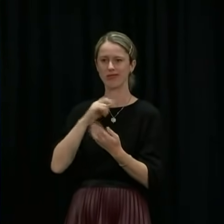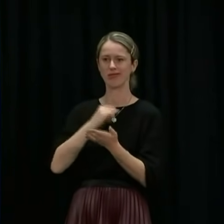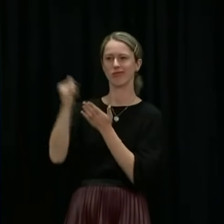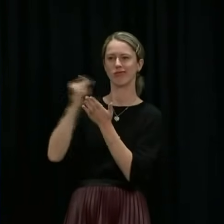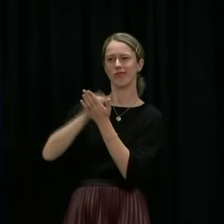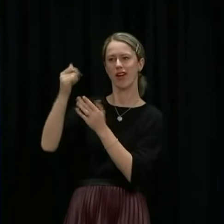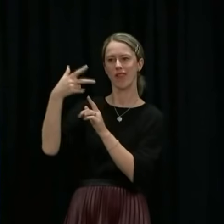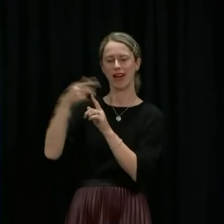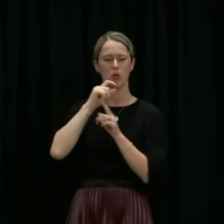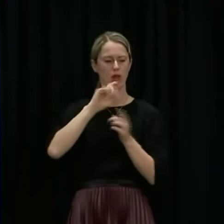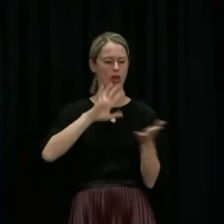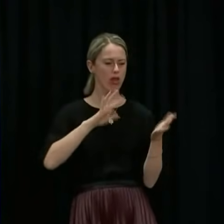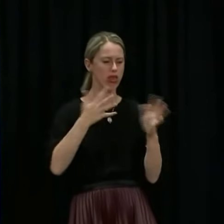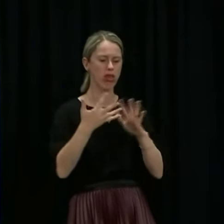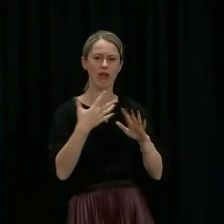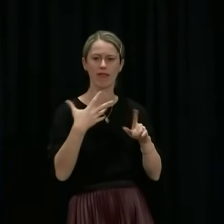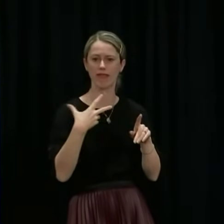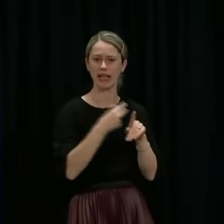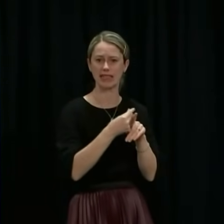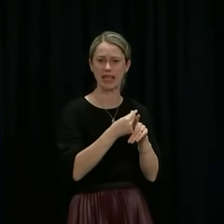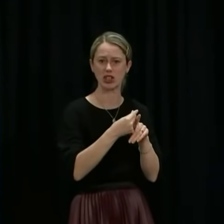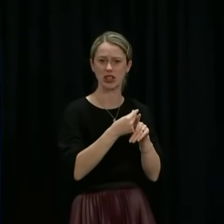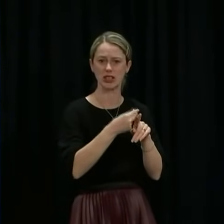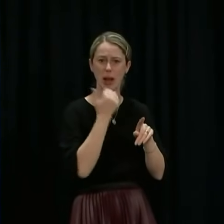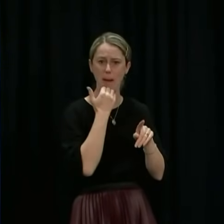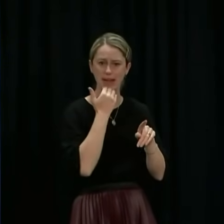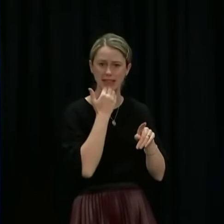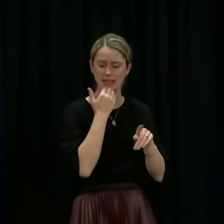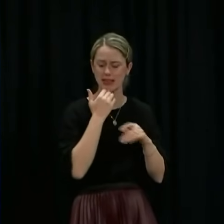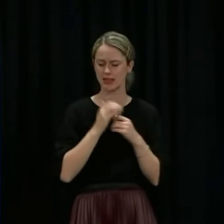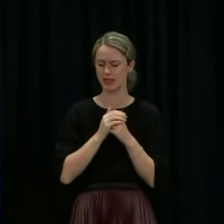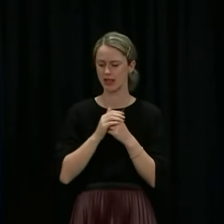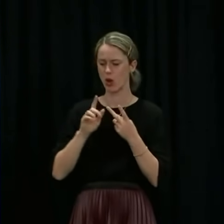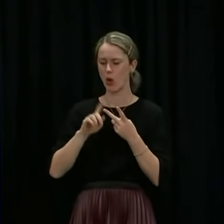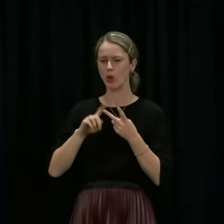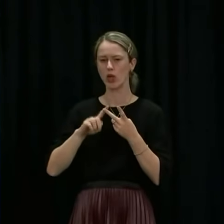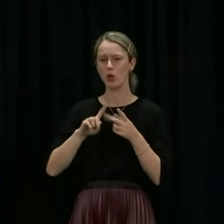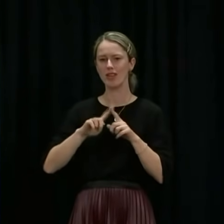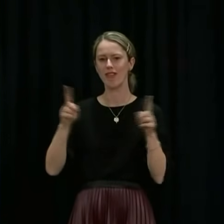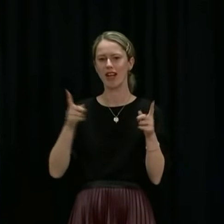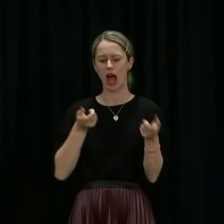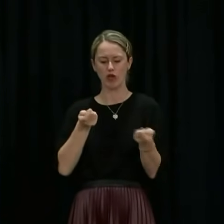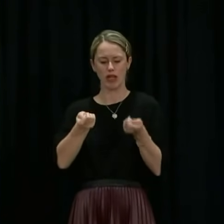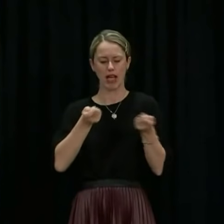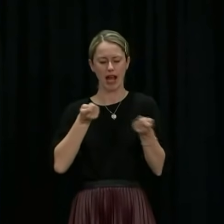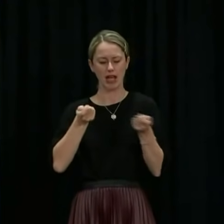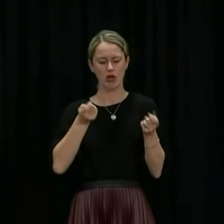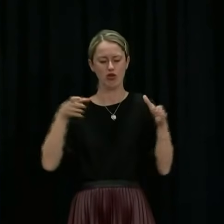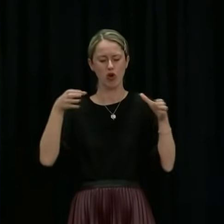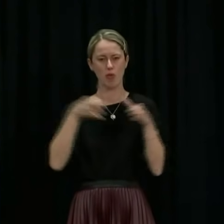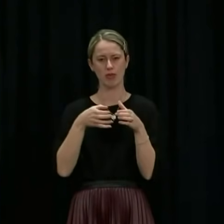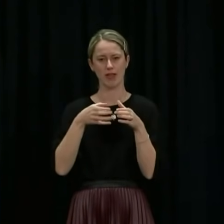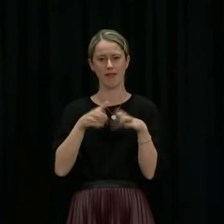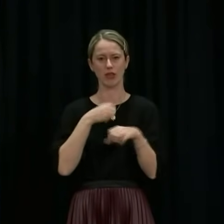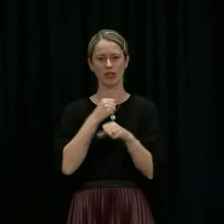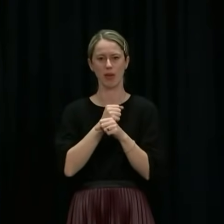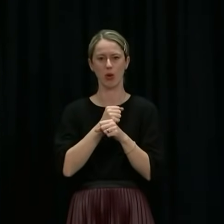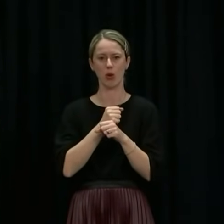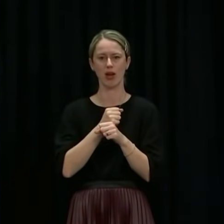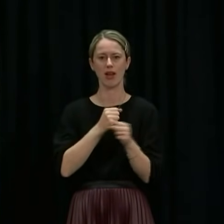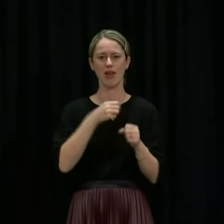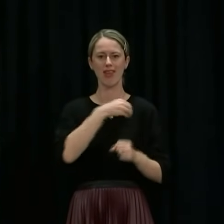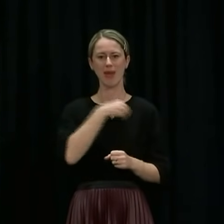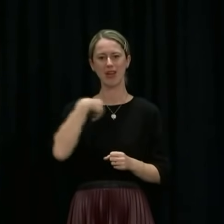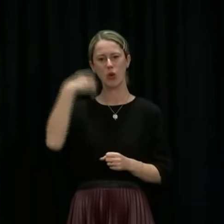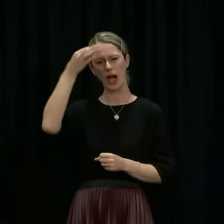their status? And also, do the oversight bodies have enough power? We're hearing about it taking months, for example, for a medical